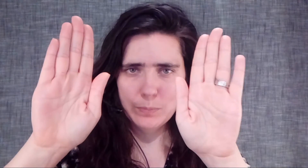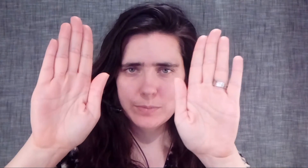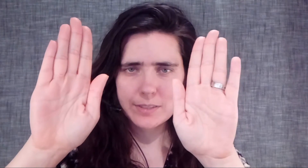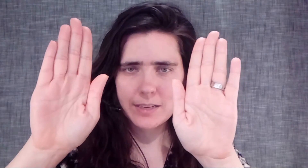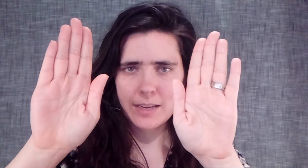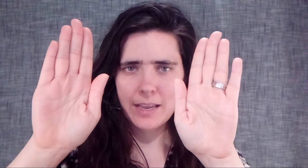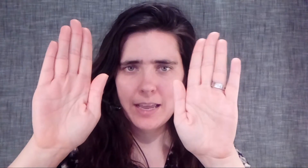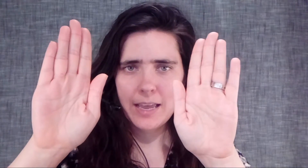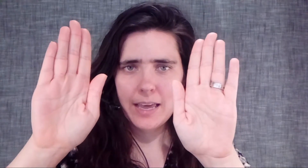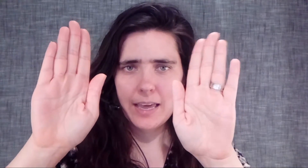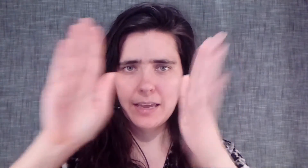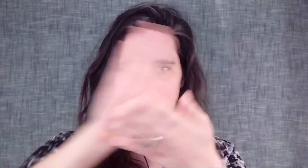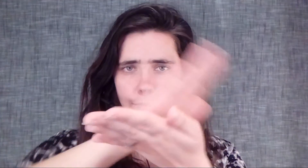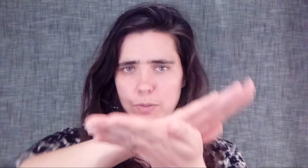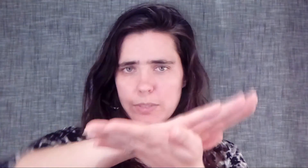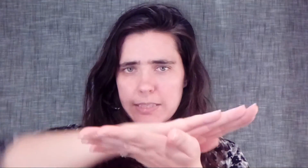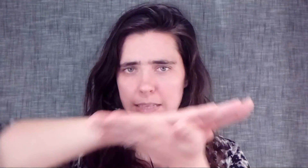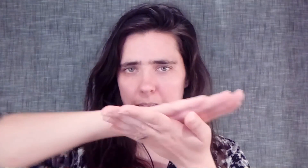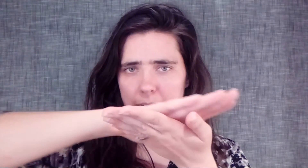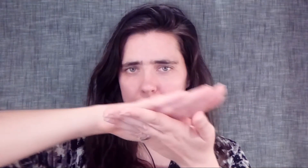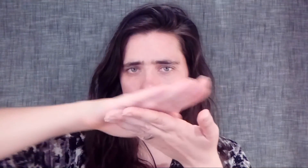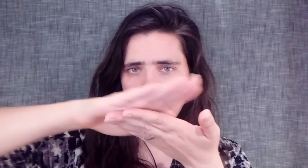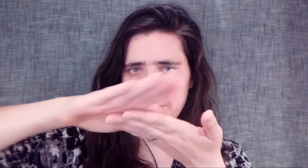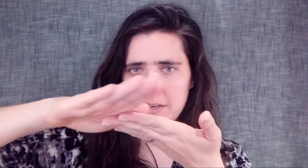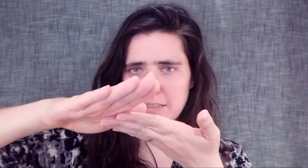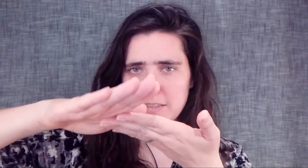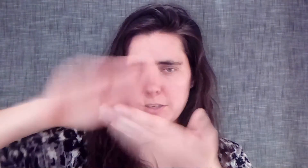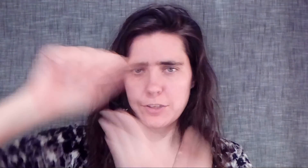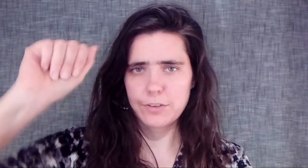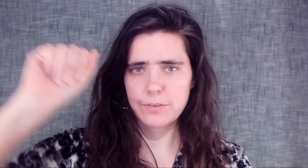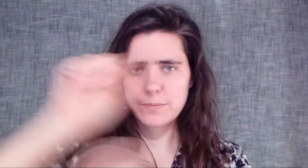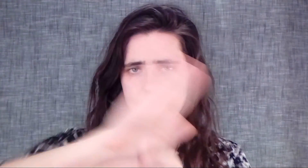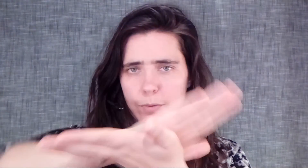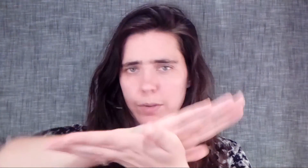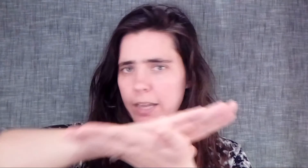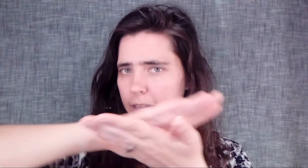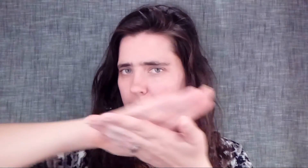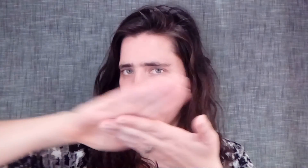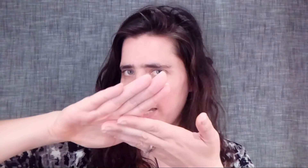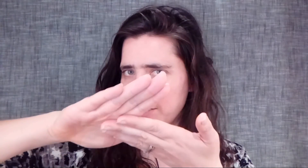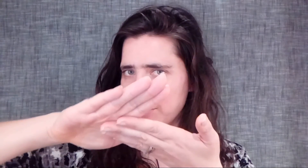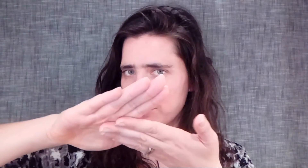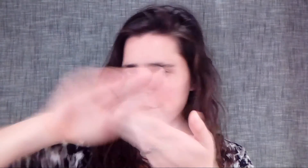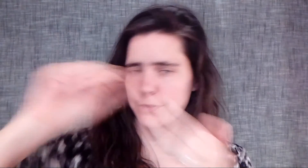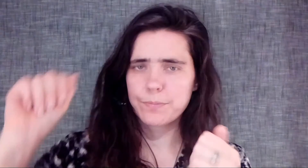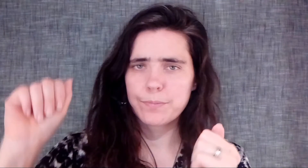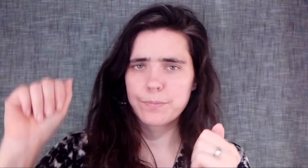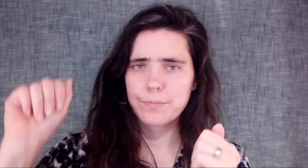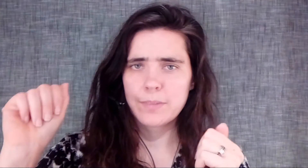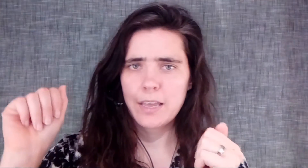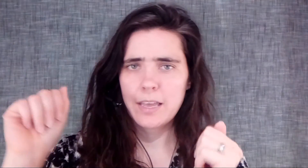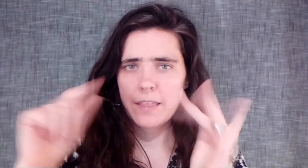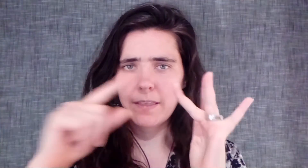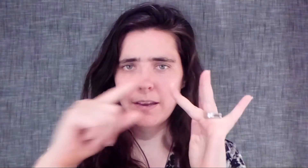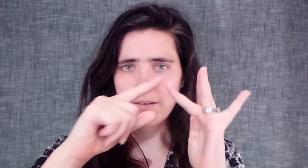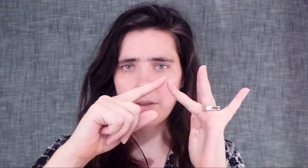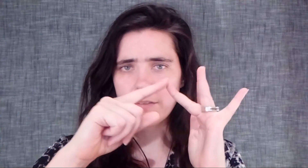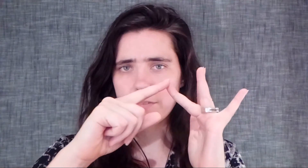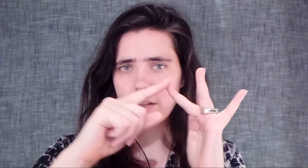palms, and you slide them against each other. So H. Then we have